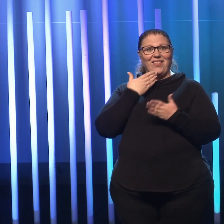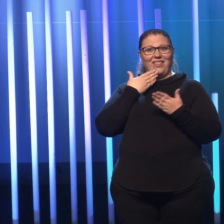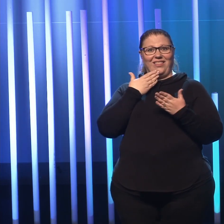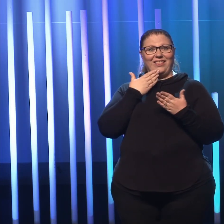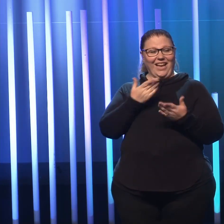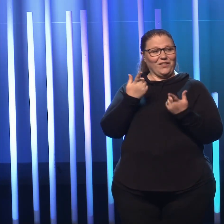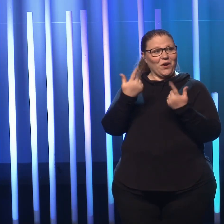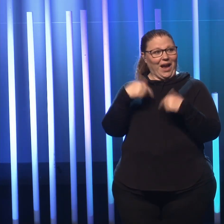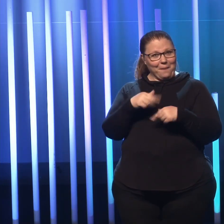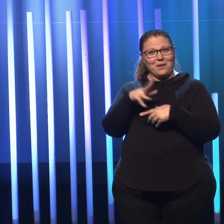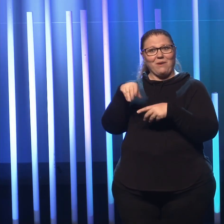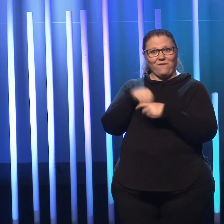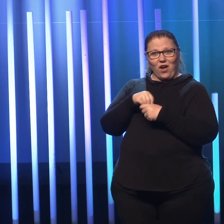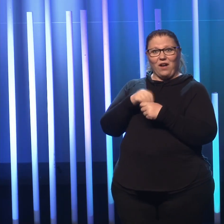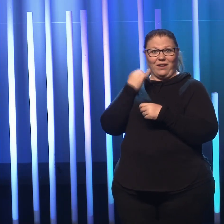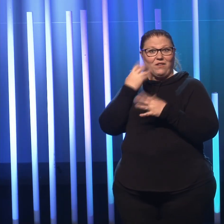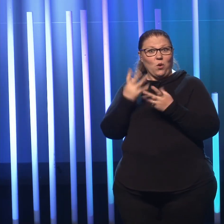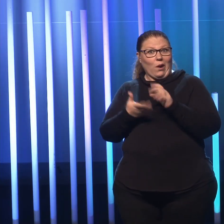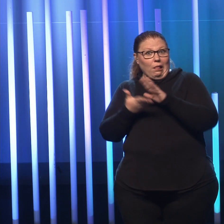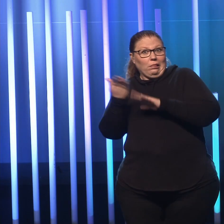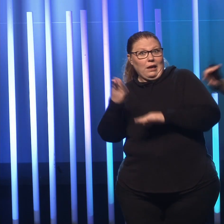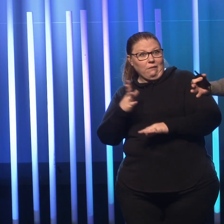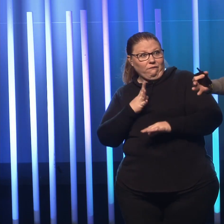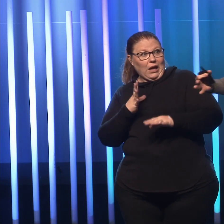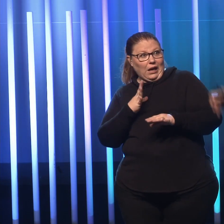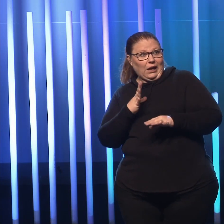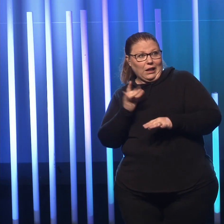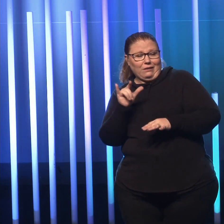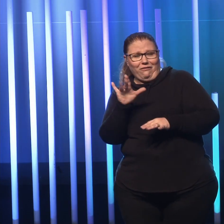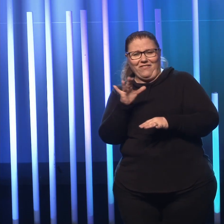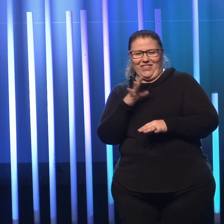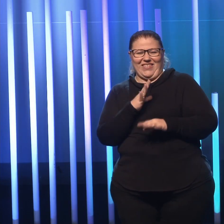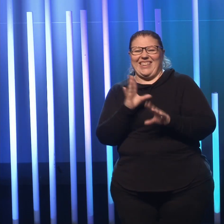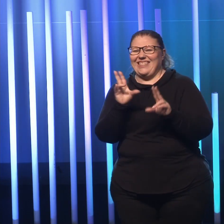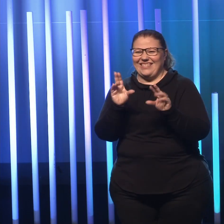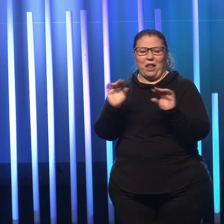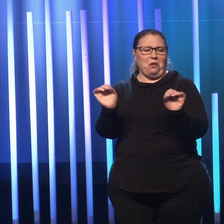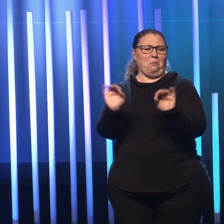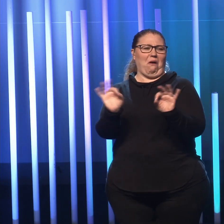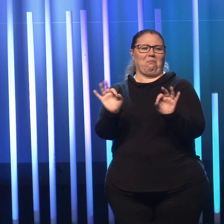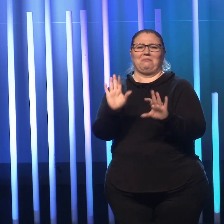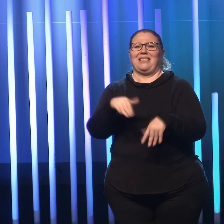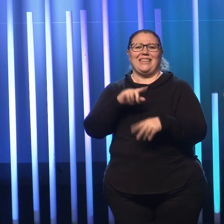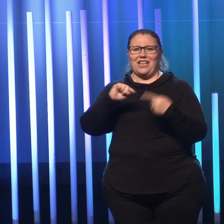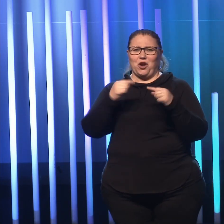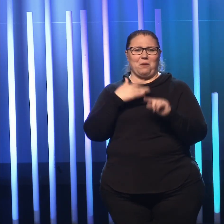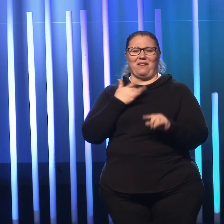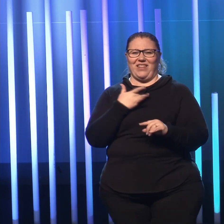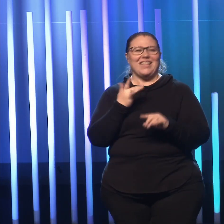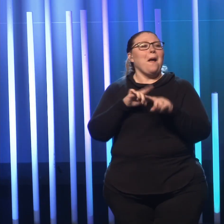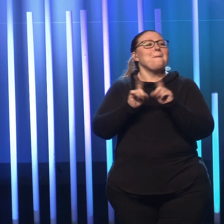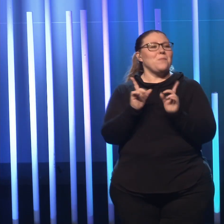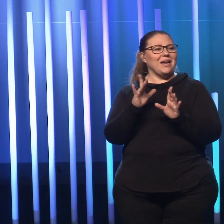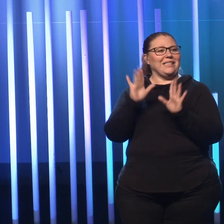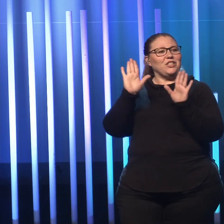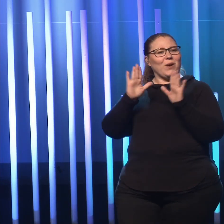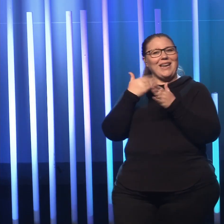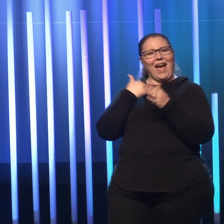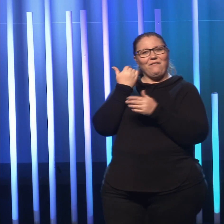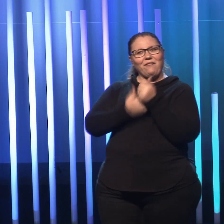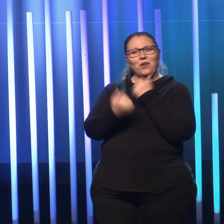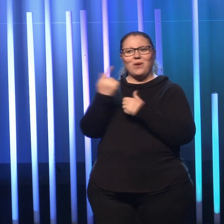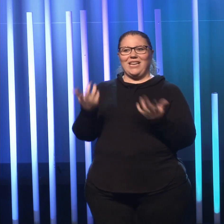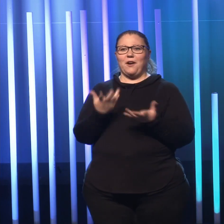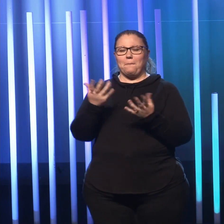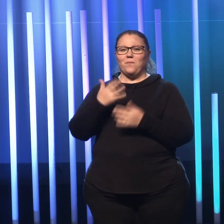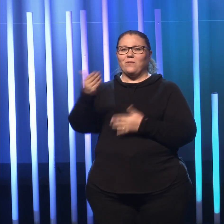and I totally get it if you want to slip out at some point during this portion, so no problems. Won't hurt my feelings, but it's great to have everybody here. Listen, I want to welcome